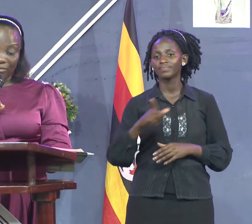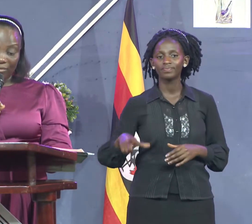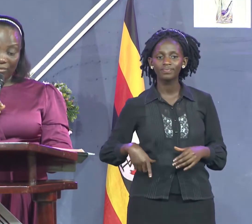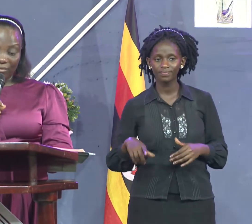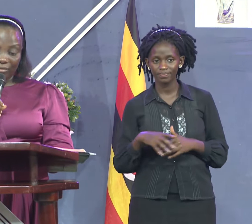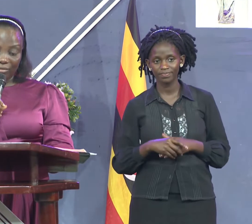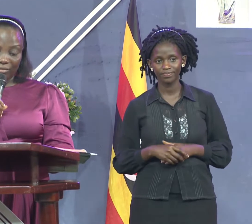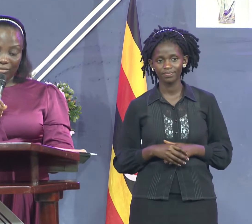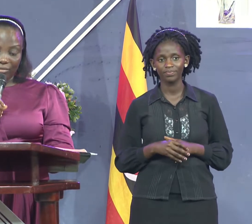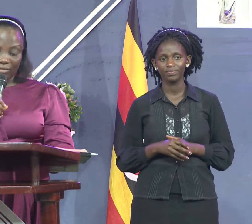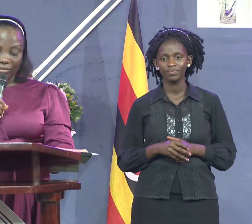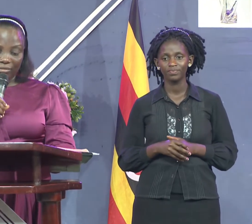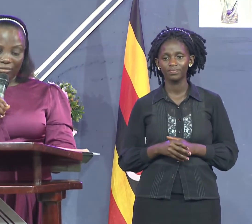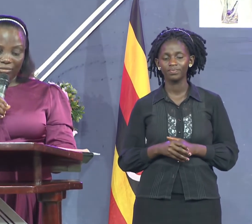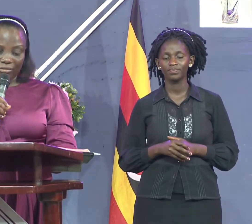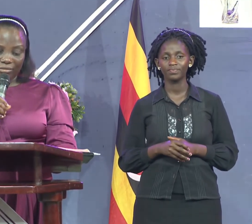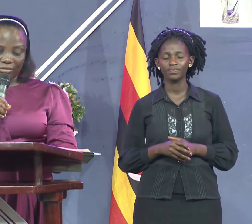Praise the Lord.